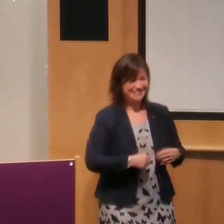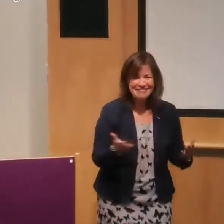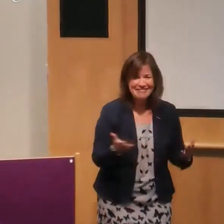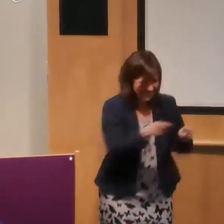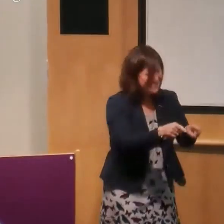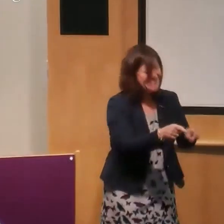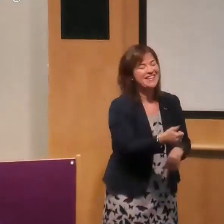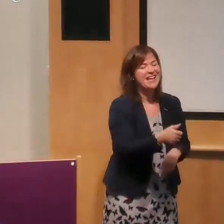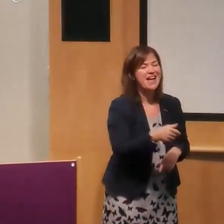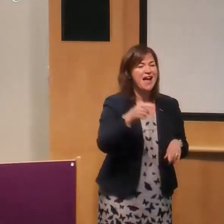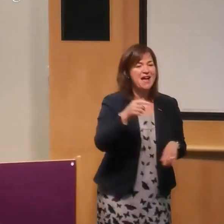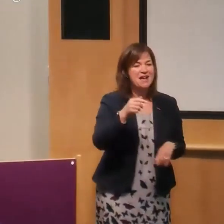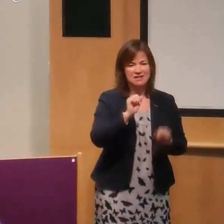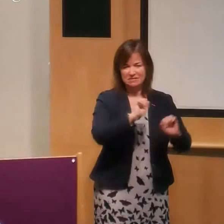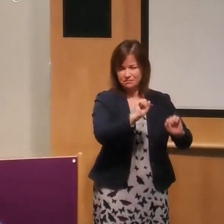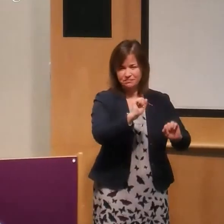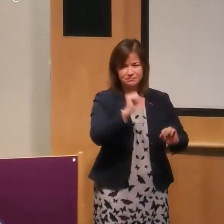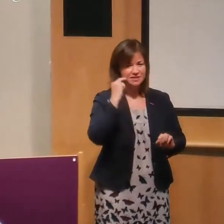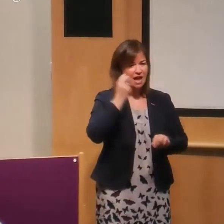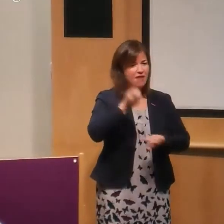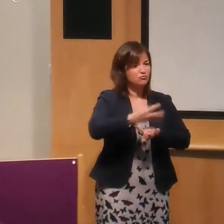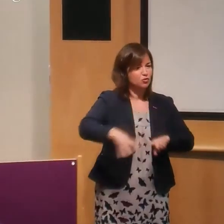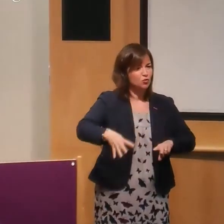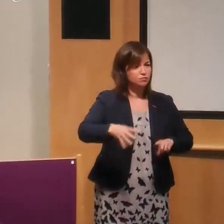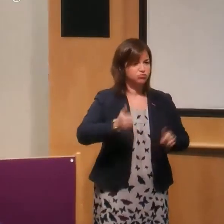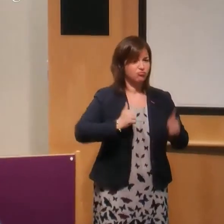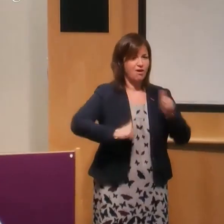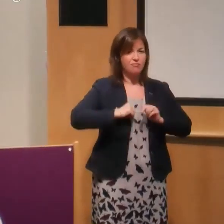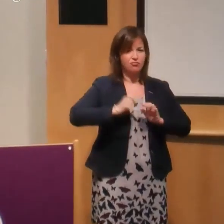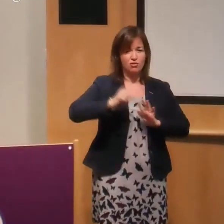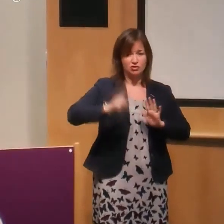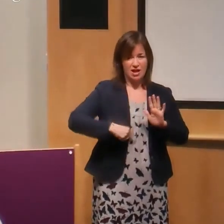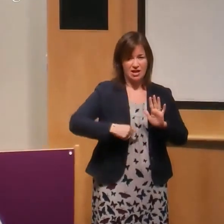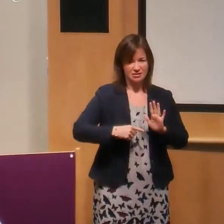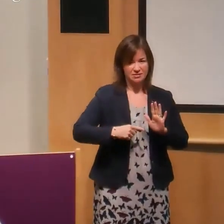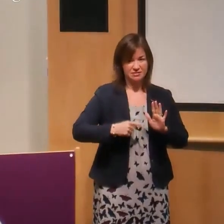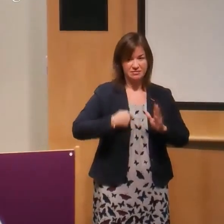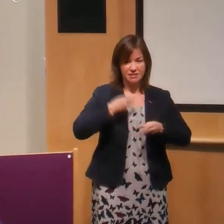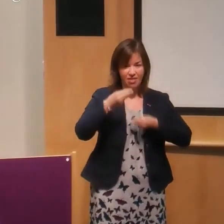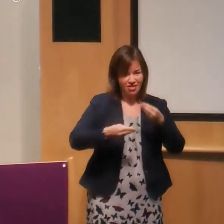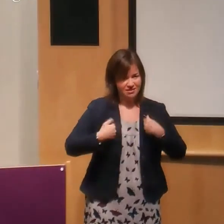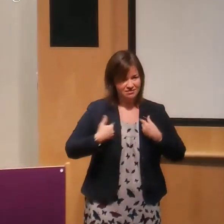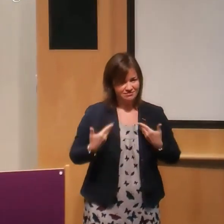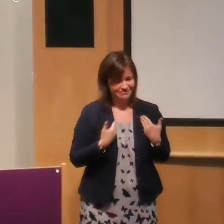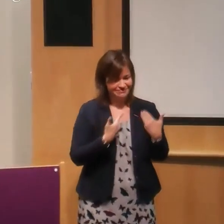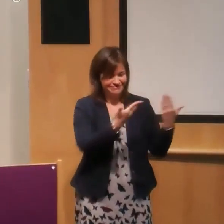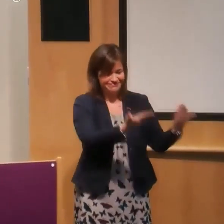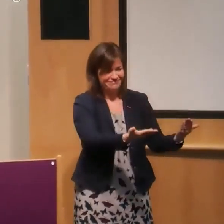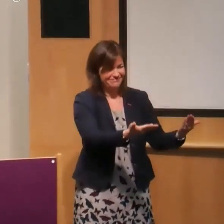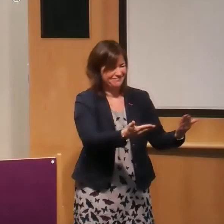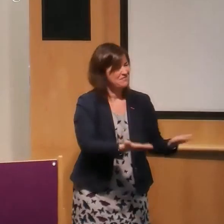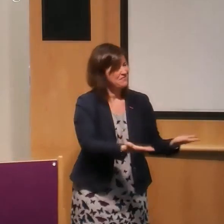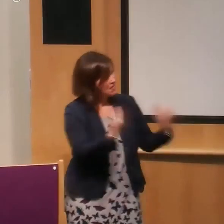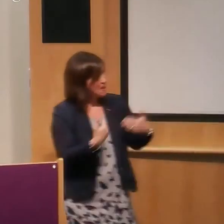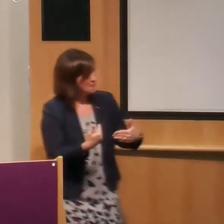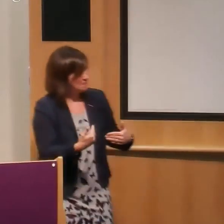welcome to Sue and thank her for her presentation. She'll be sharing with us the Deaf Youth Tribe project. Without